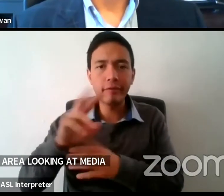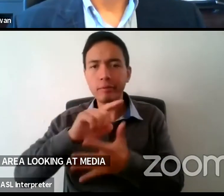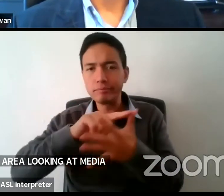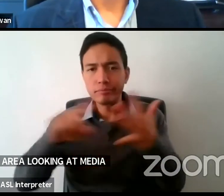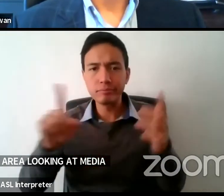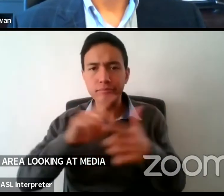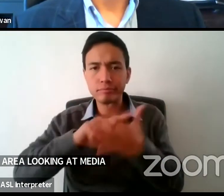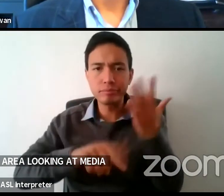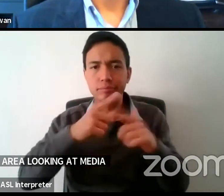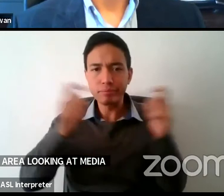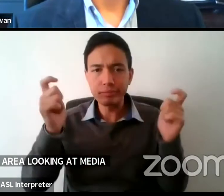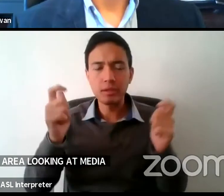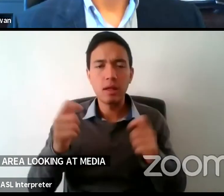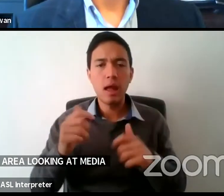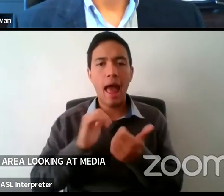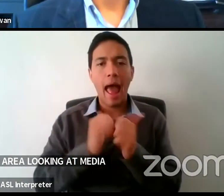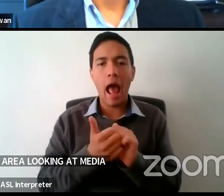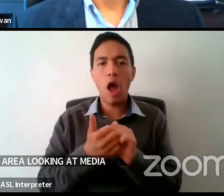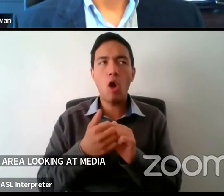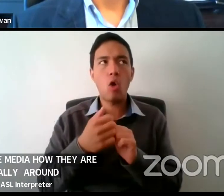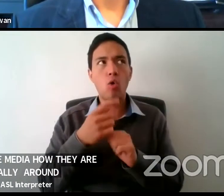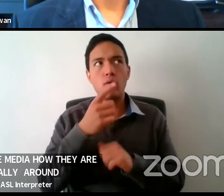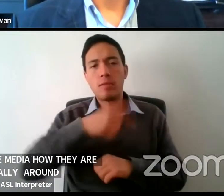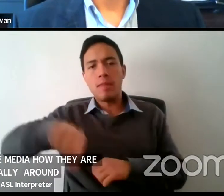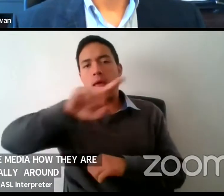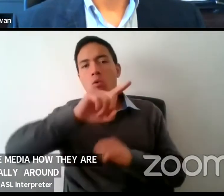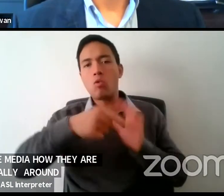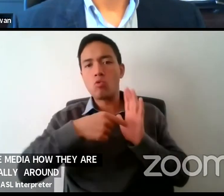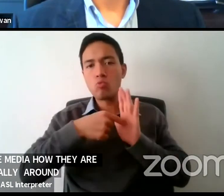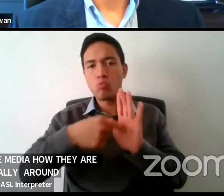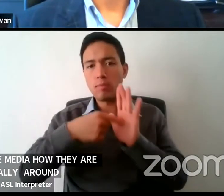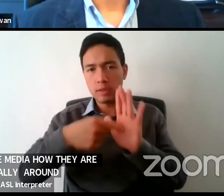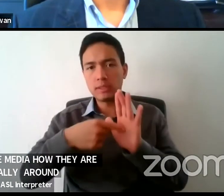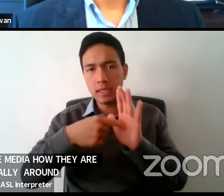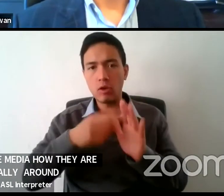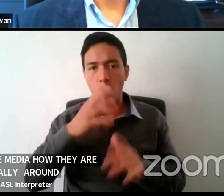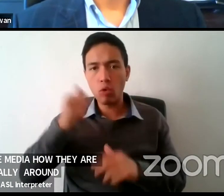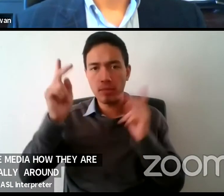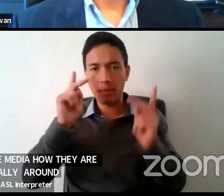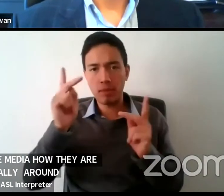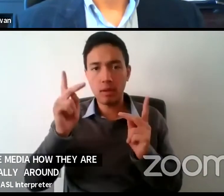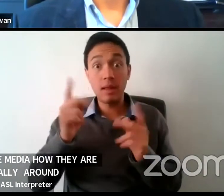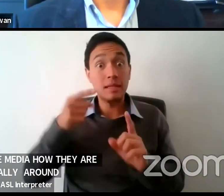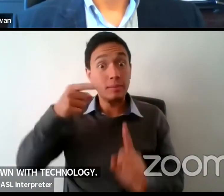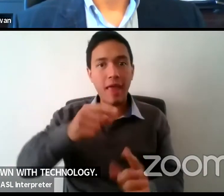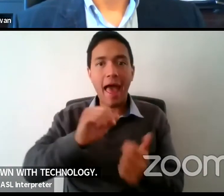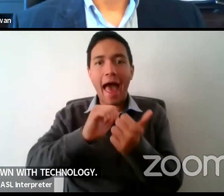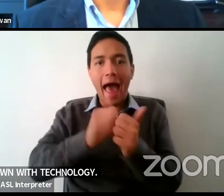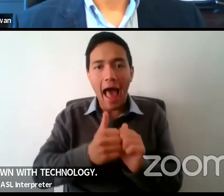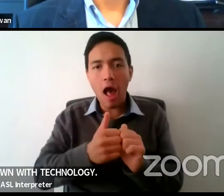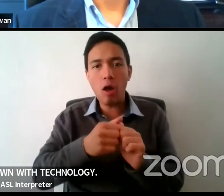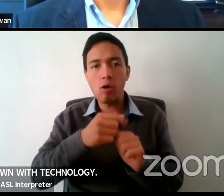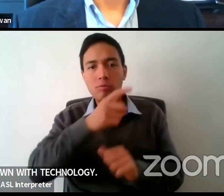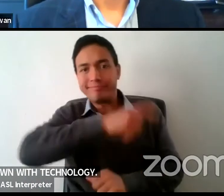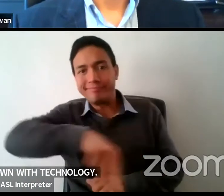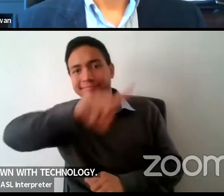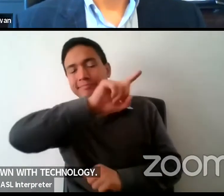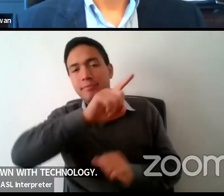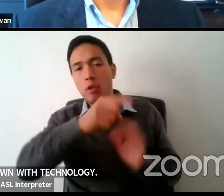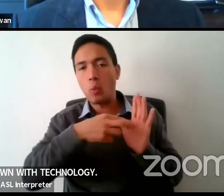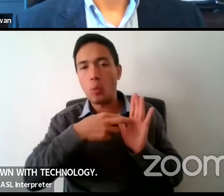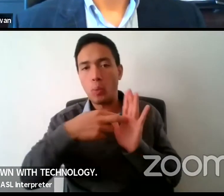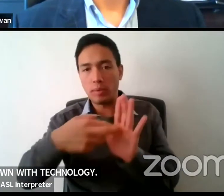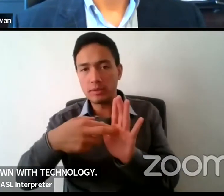specifically around how older adults are being shown with technology. So first, only 5% of